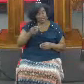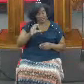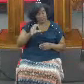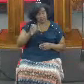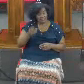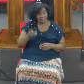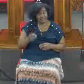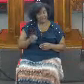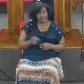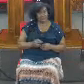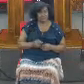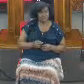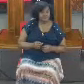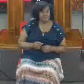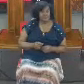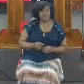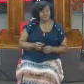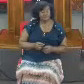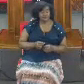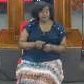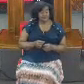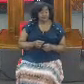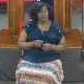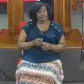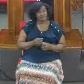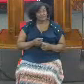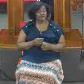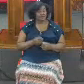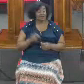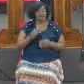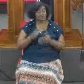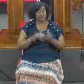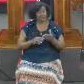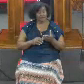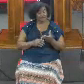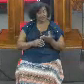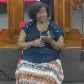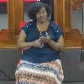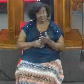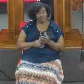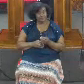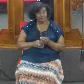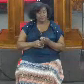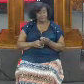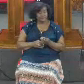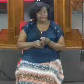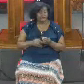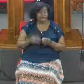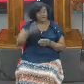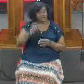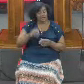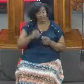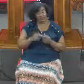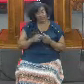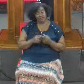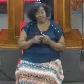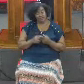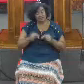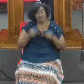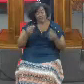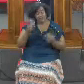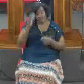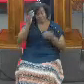me see if I can read that for you. God told him, I'll read a little portion of it for you. God told this great